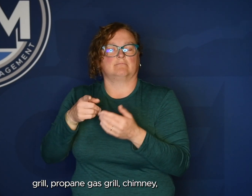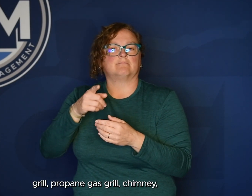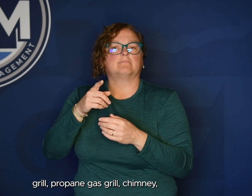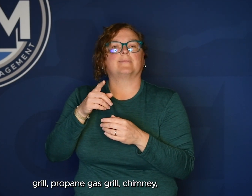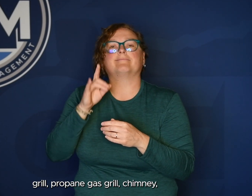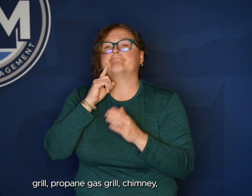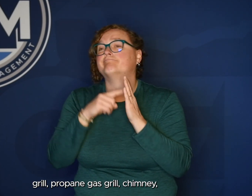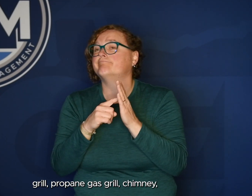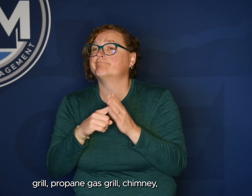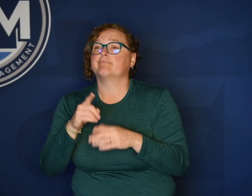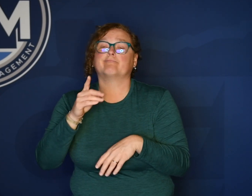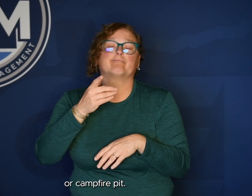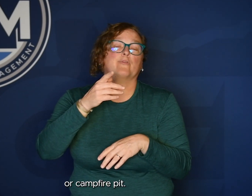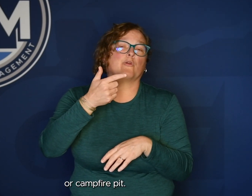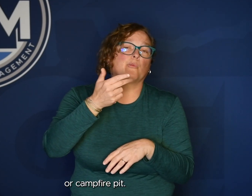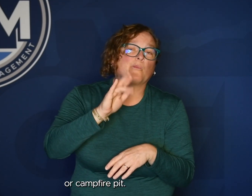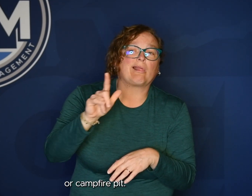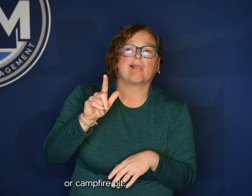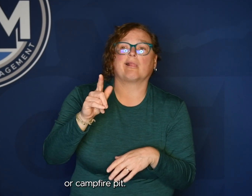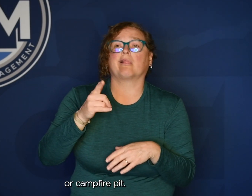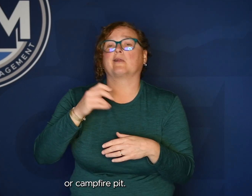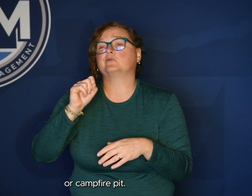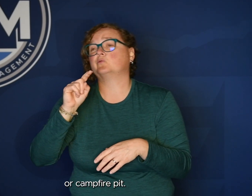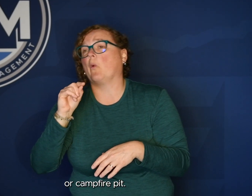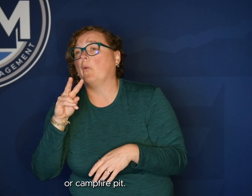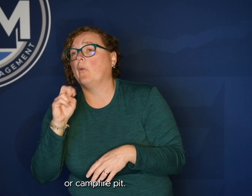grill, chimenea, or campfire pit.